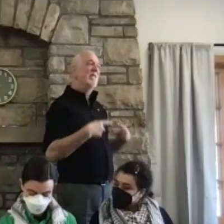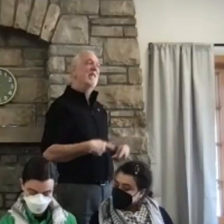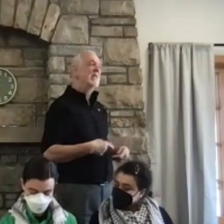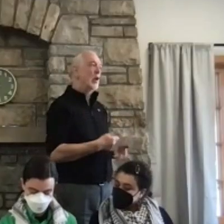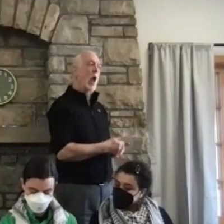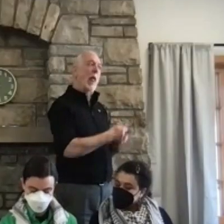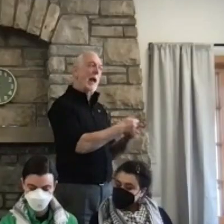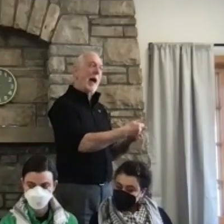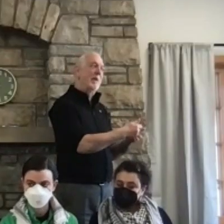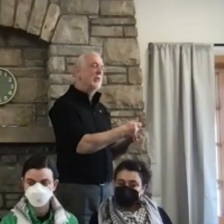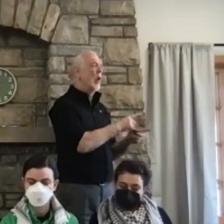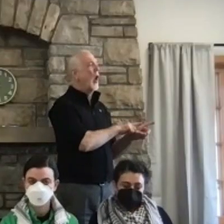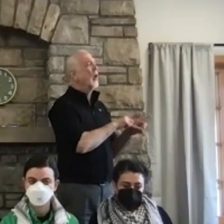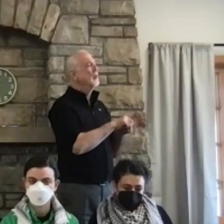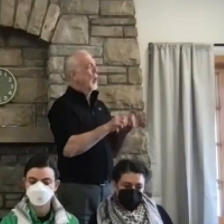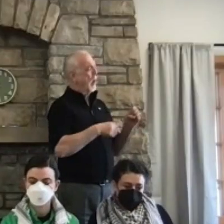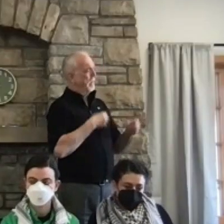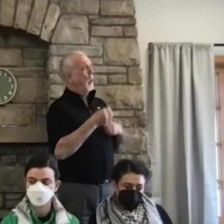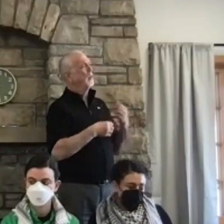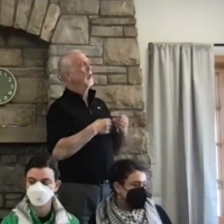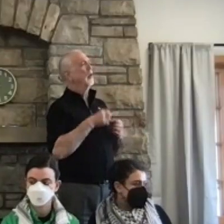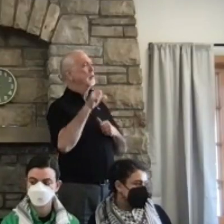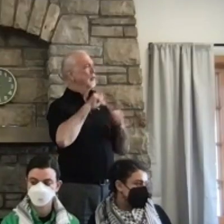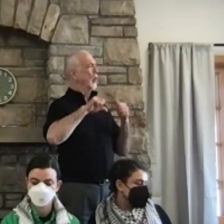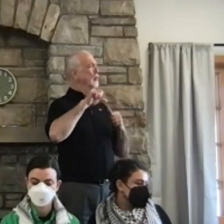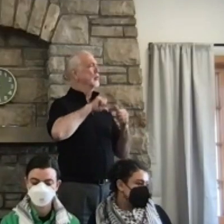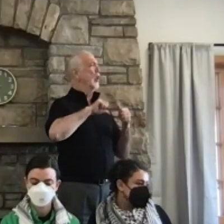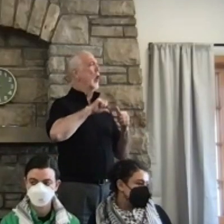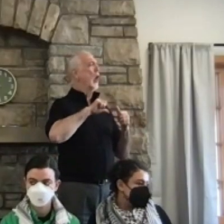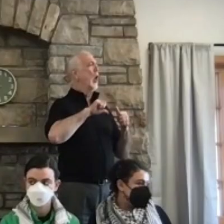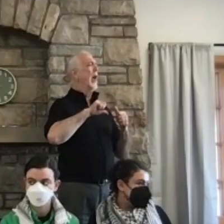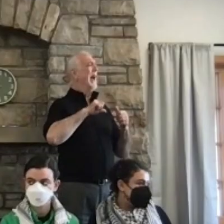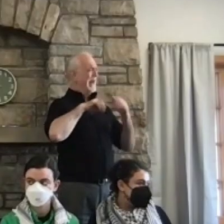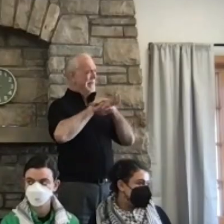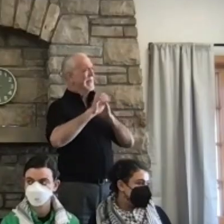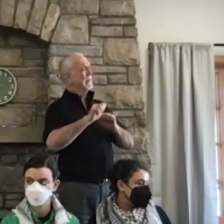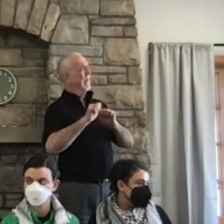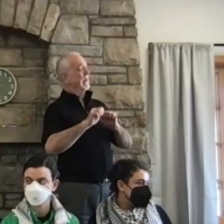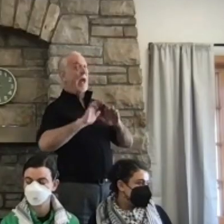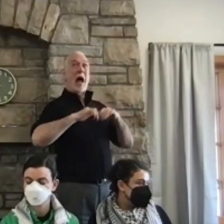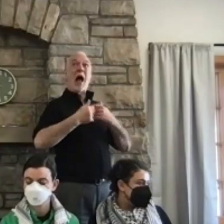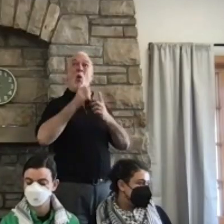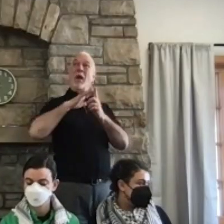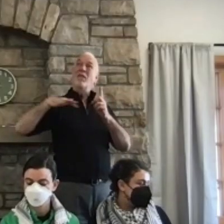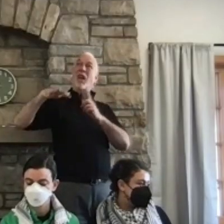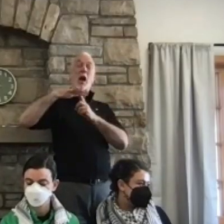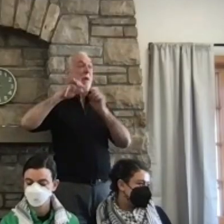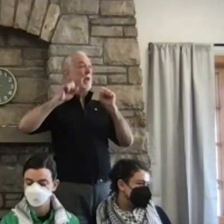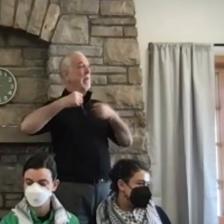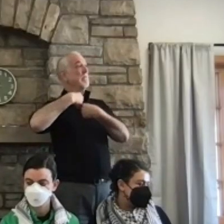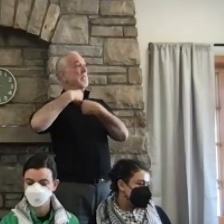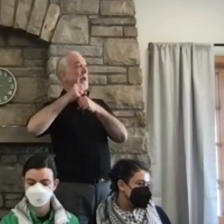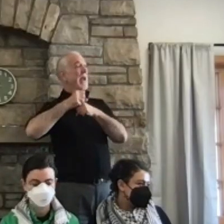also about emotional, social accessibility. How can we create environments where people with disabilities feel seen, heard,